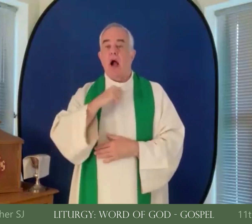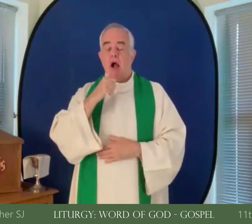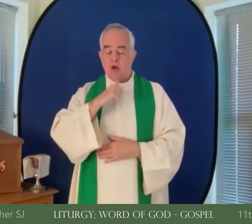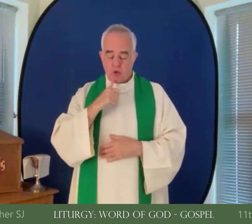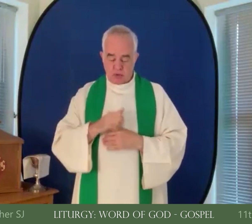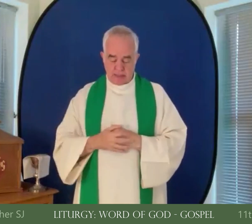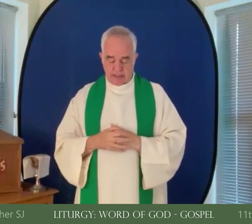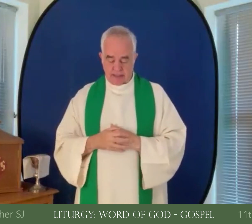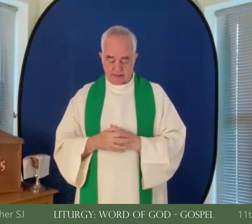I use?